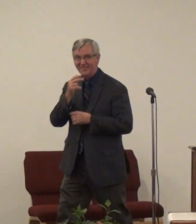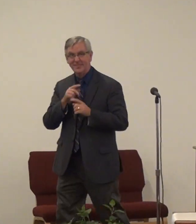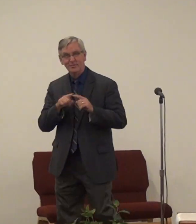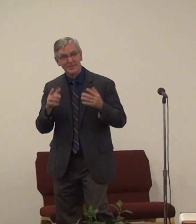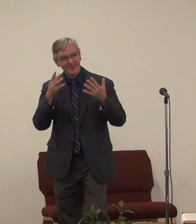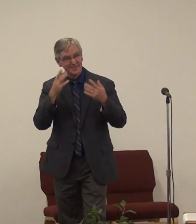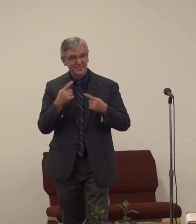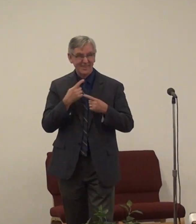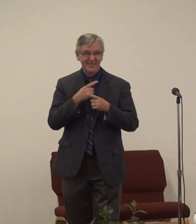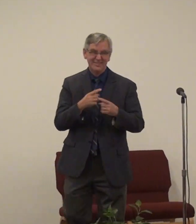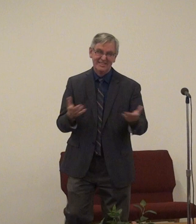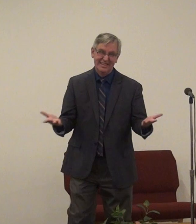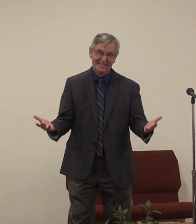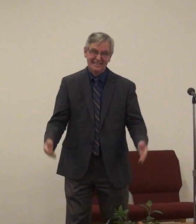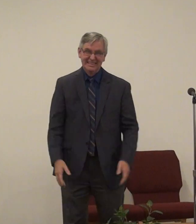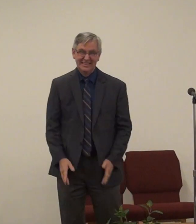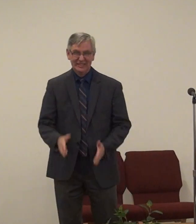That might be funny, but sadly,